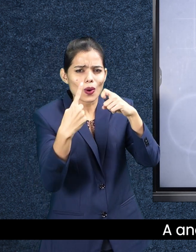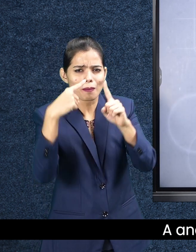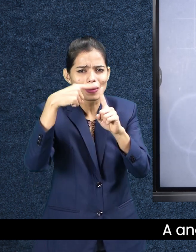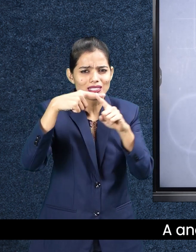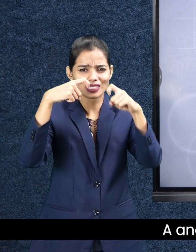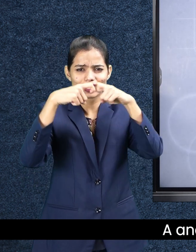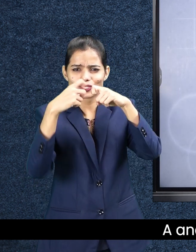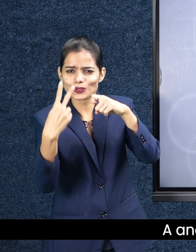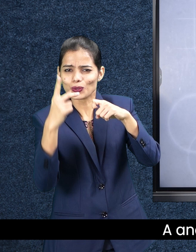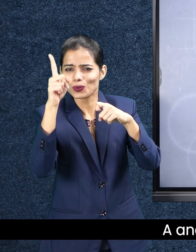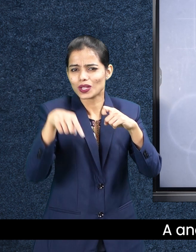2, and similarly